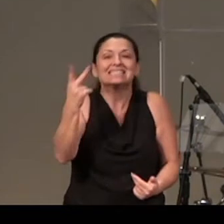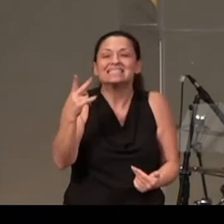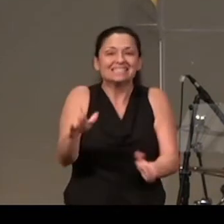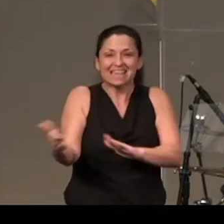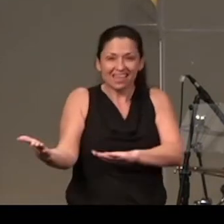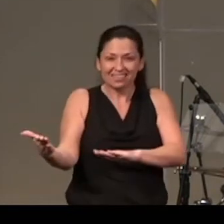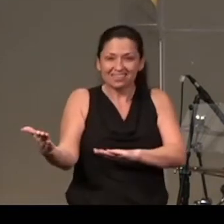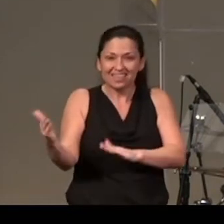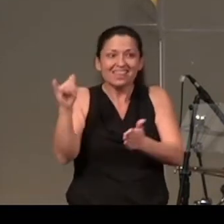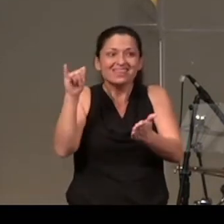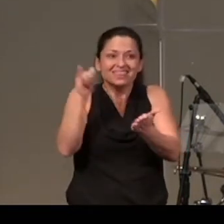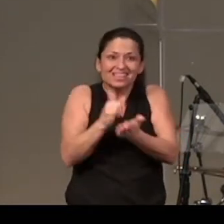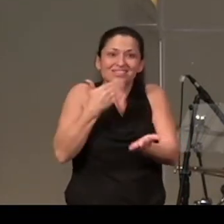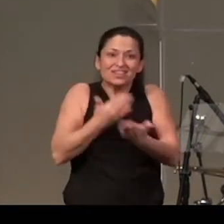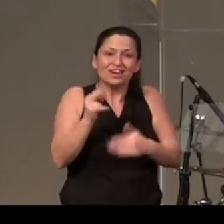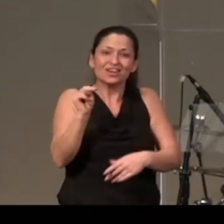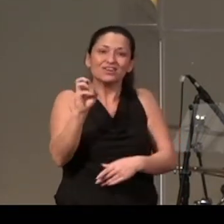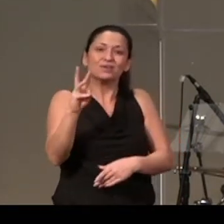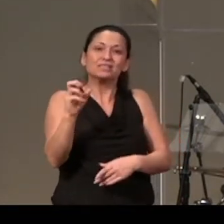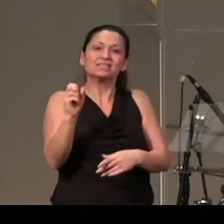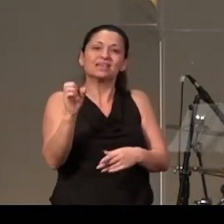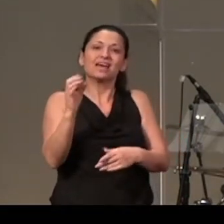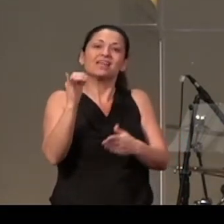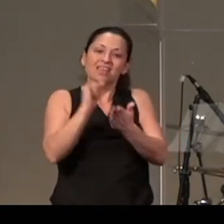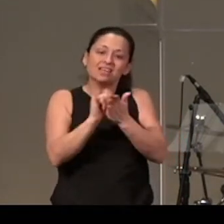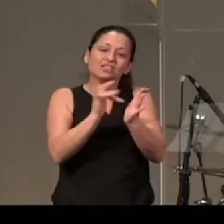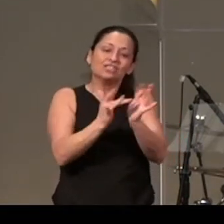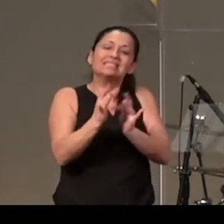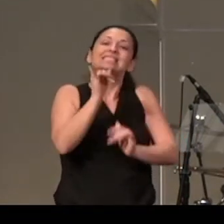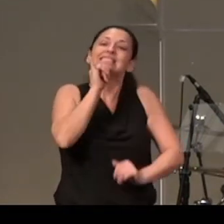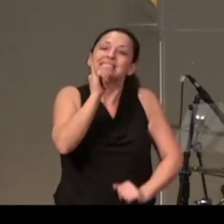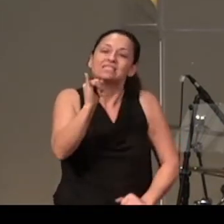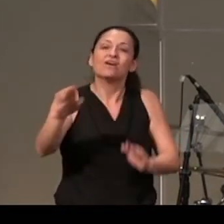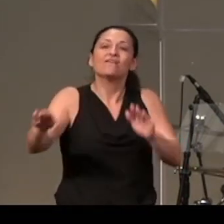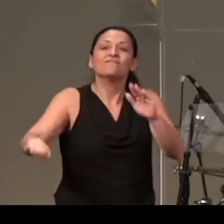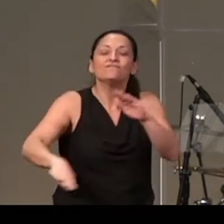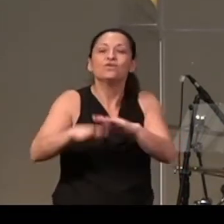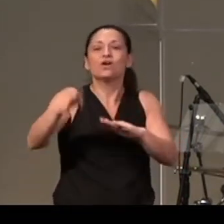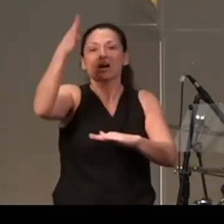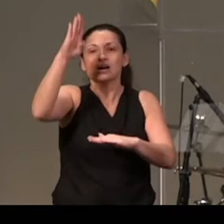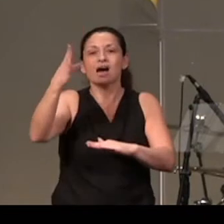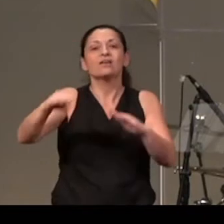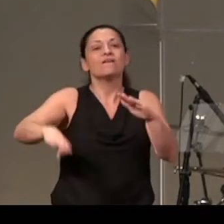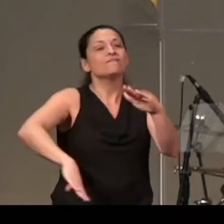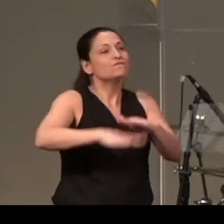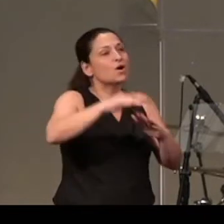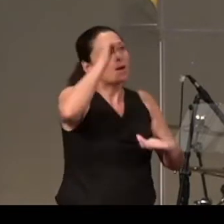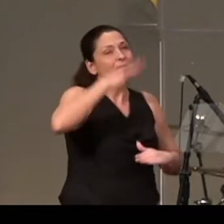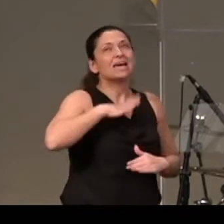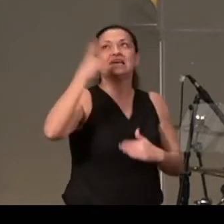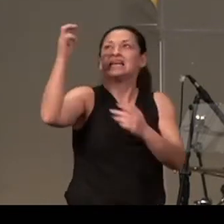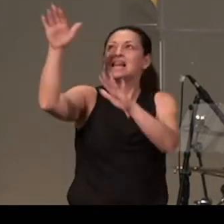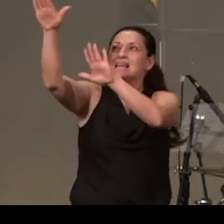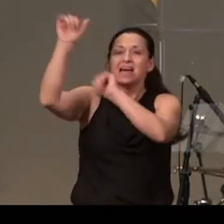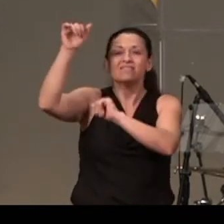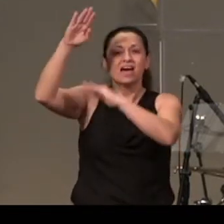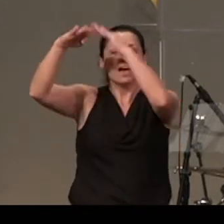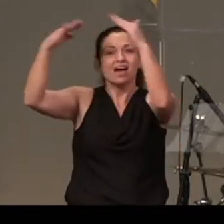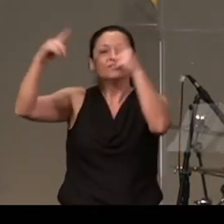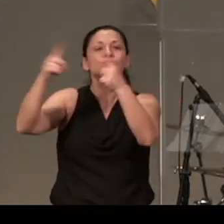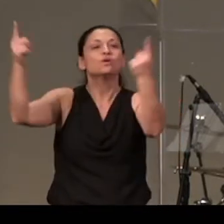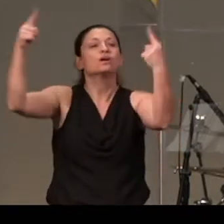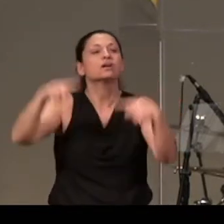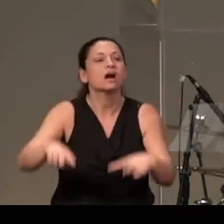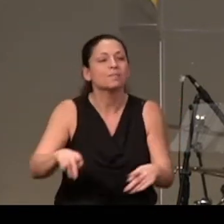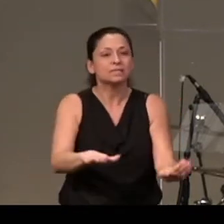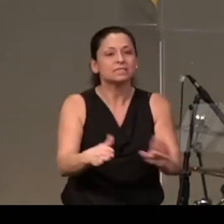good news. The good news is that Jesus is fully God and fully man, that God left heaven and came to earth to save sinners, that he lived a perfect